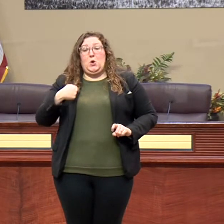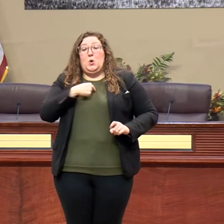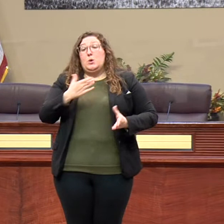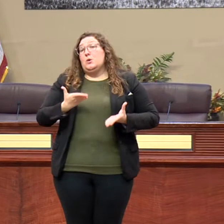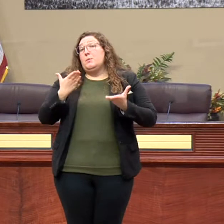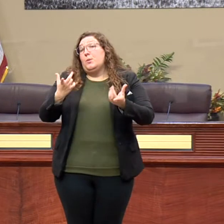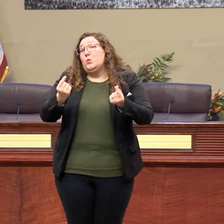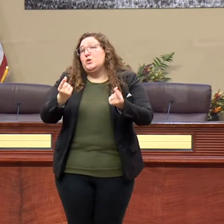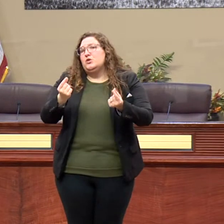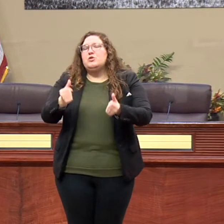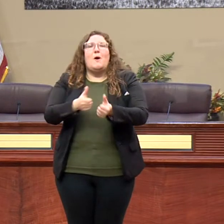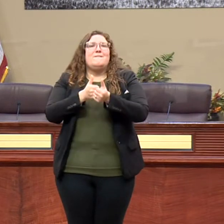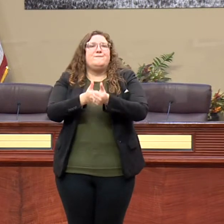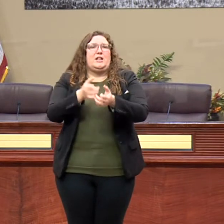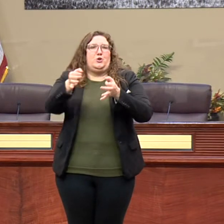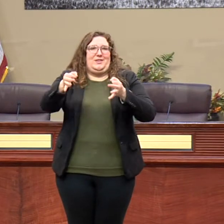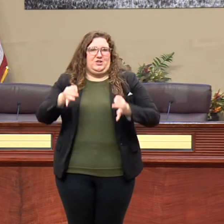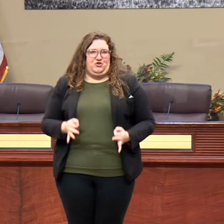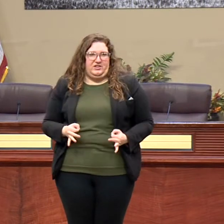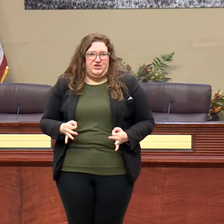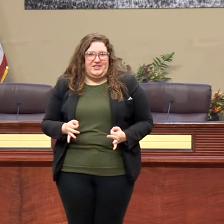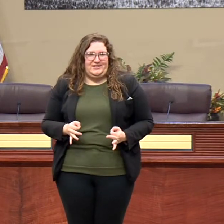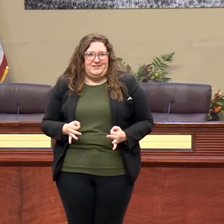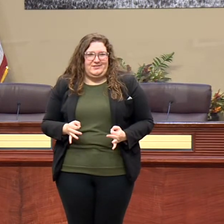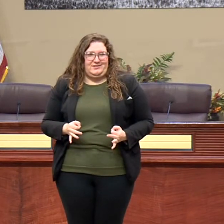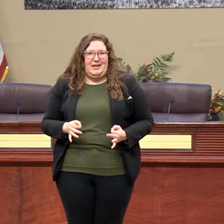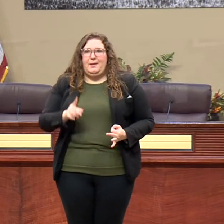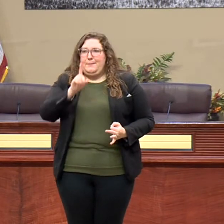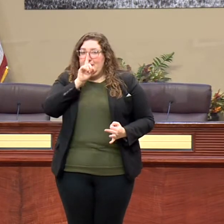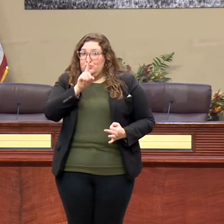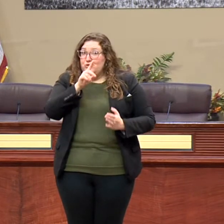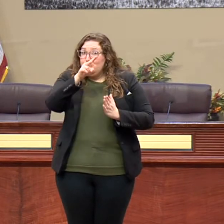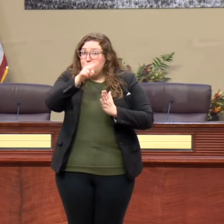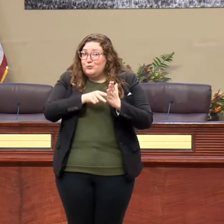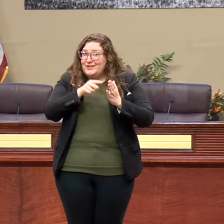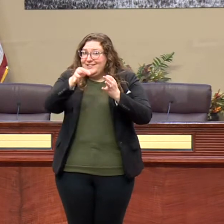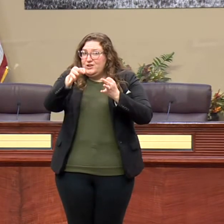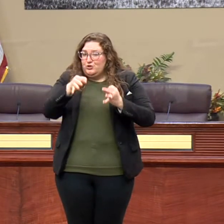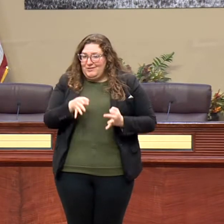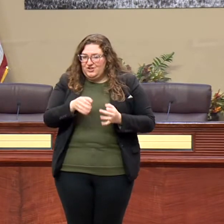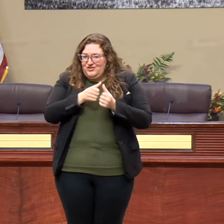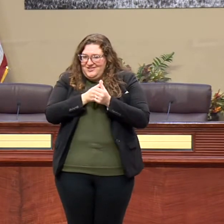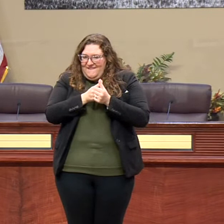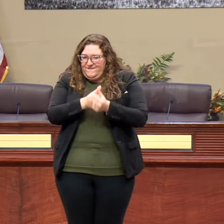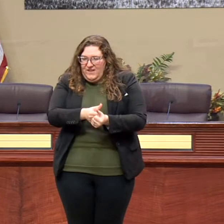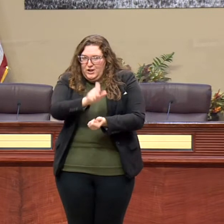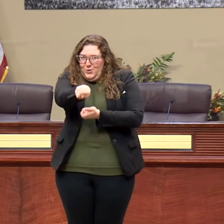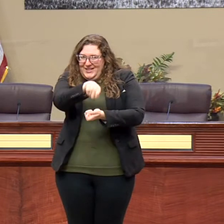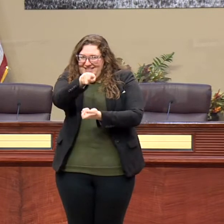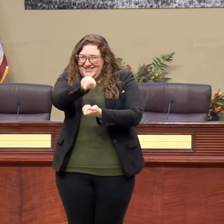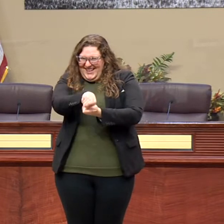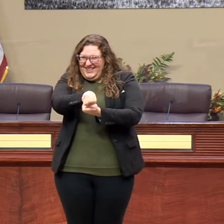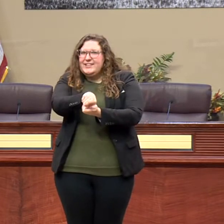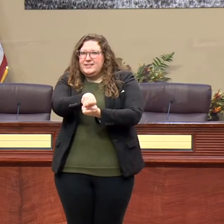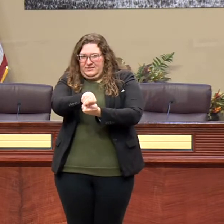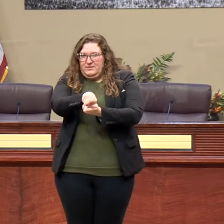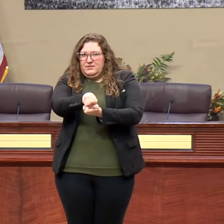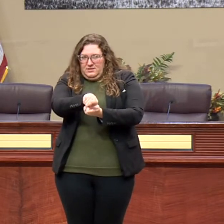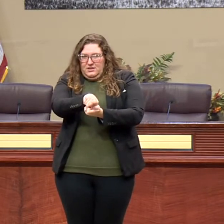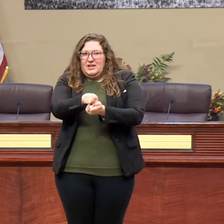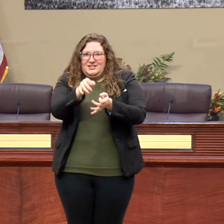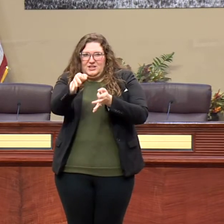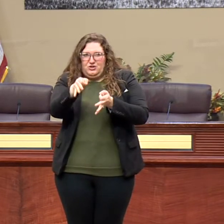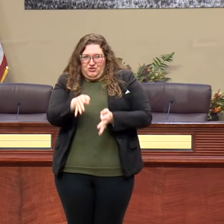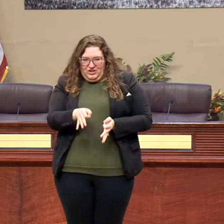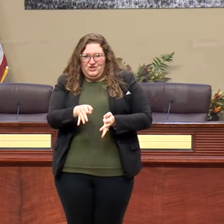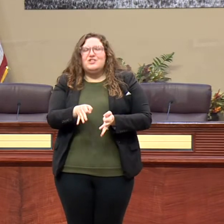on the test and use the test as appropriate and as listed in the instructions, because the instructions are what gives it the